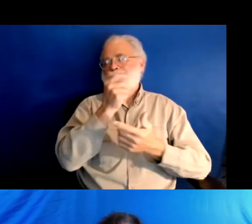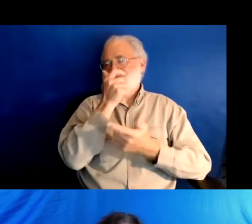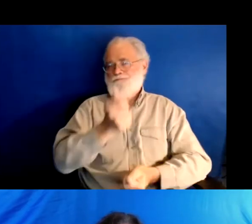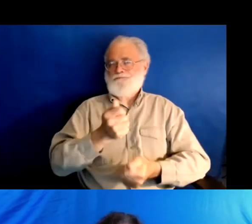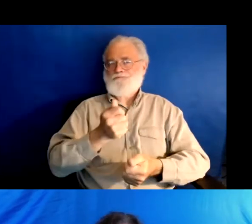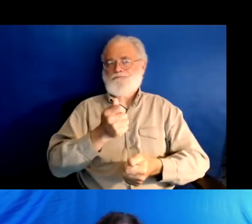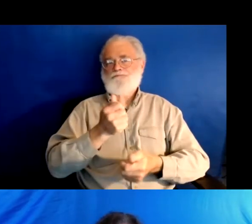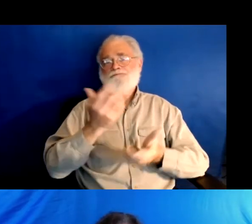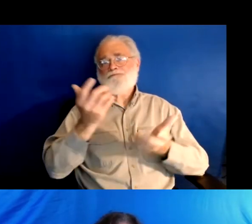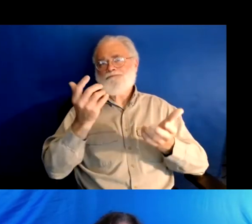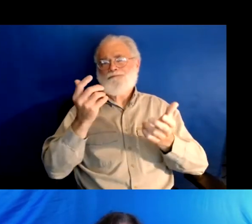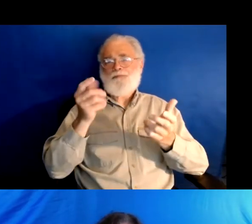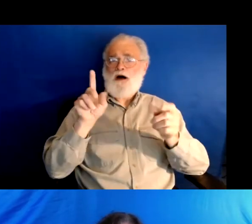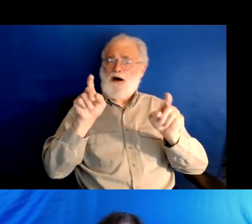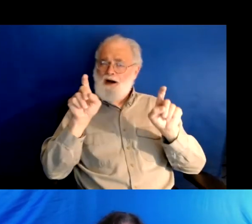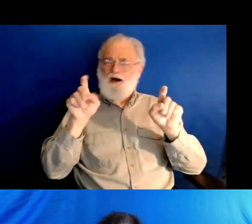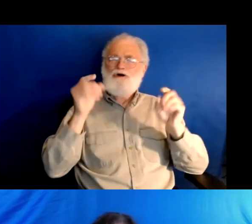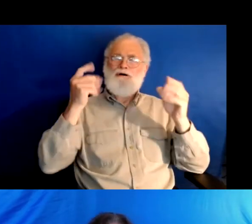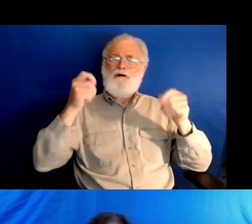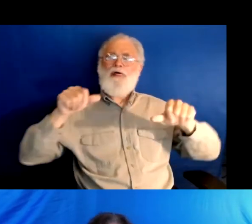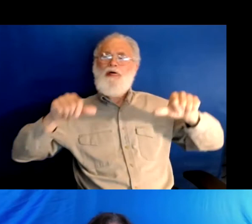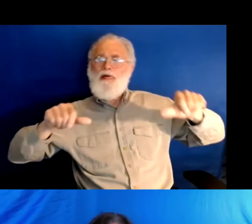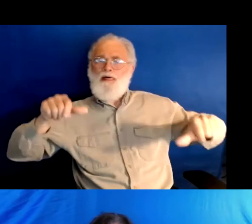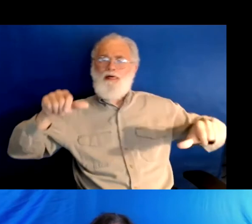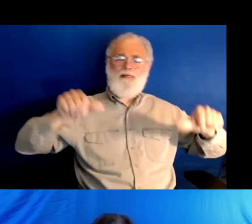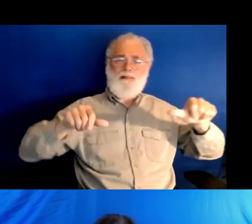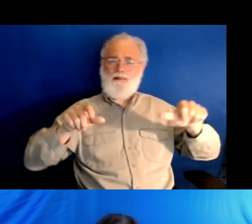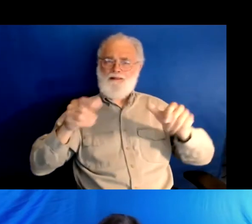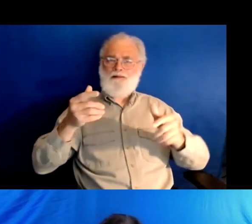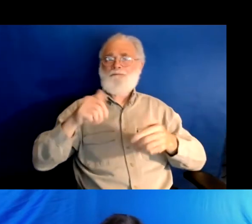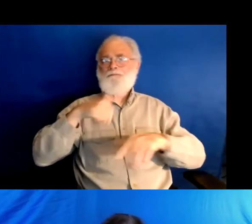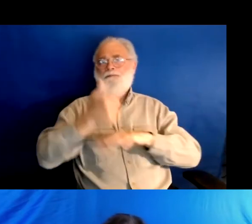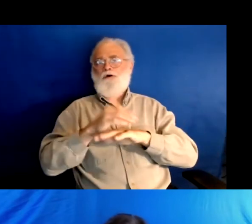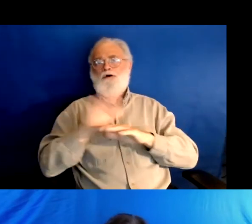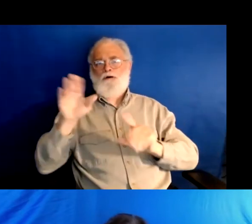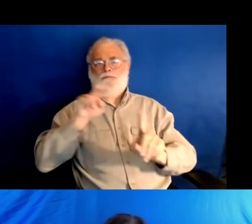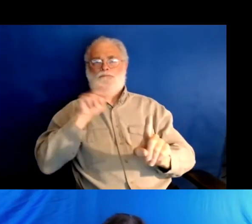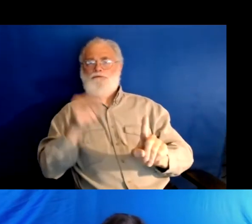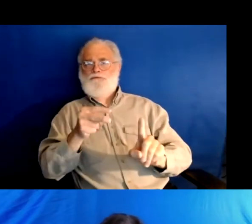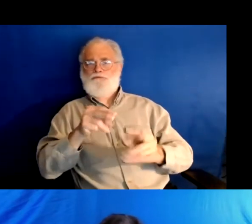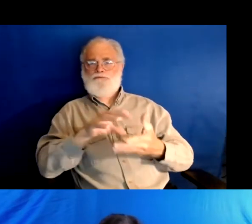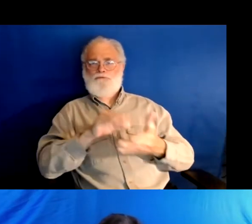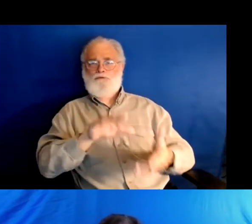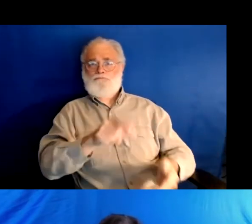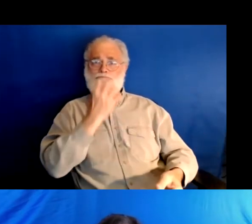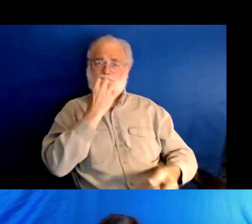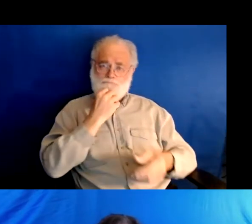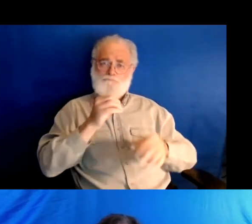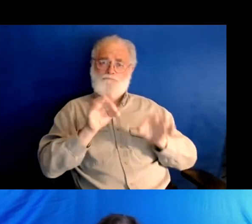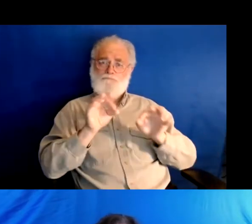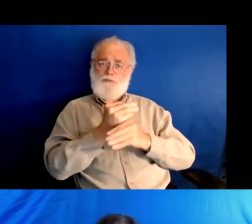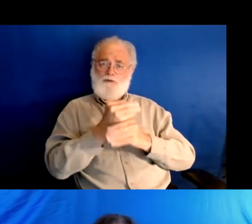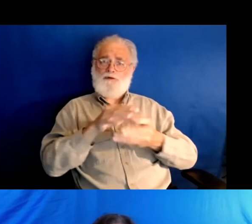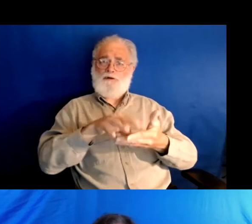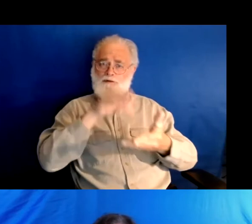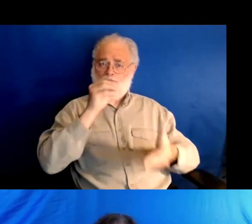it. In the past, it was like they weren't really interested. So the teachers weren't sure, based on their